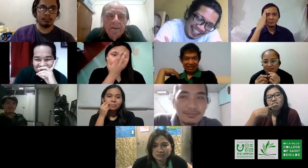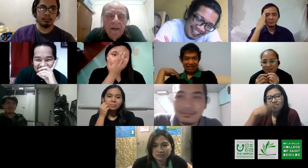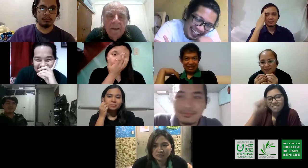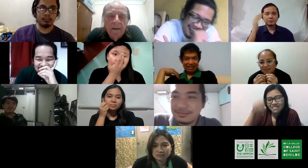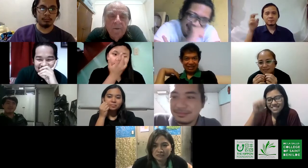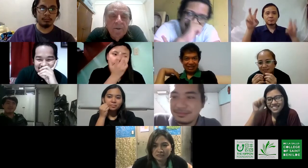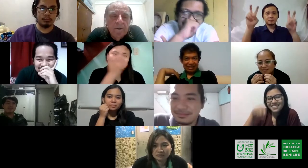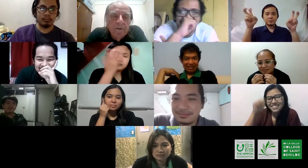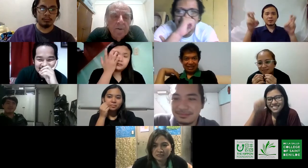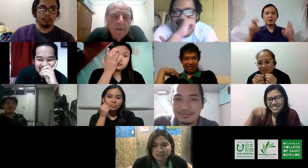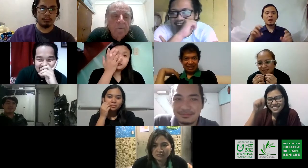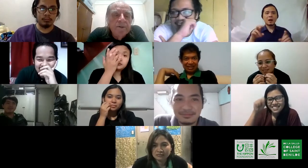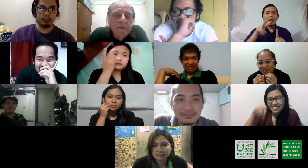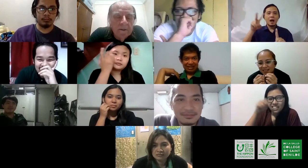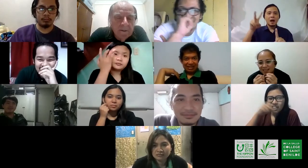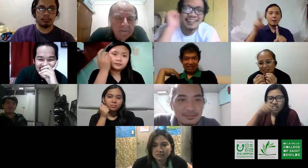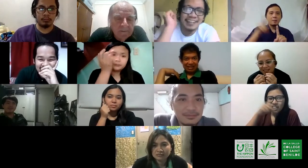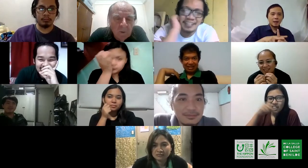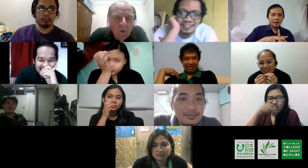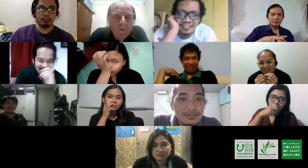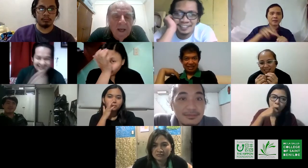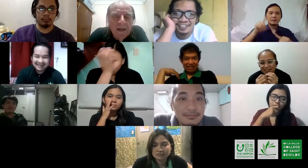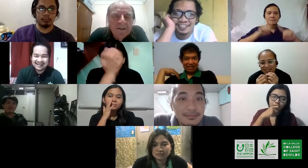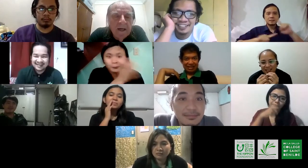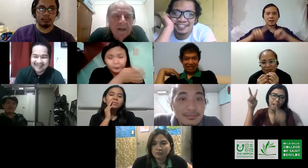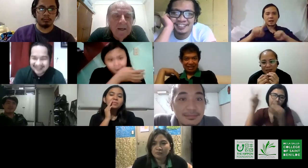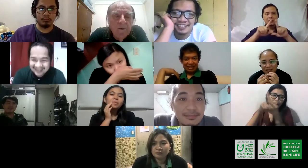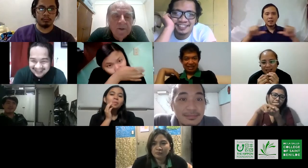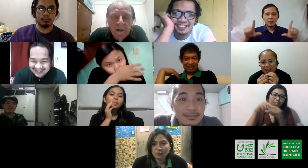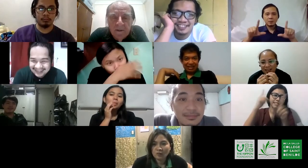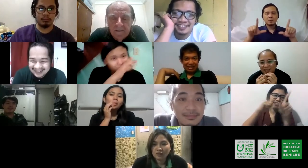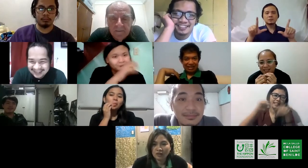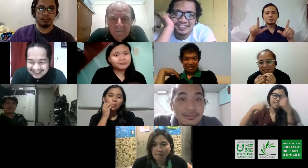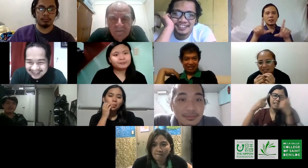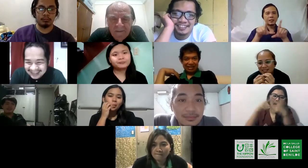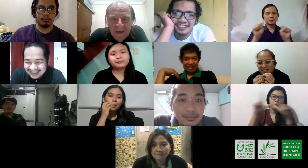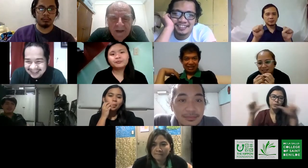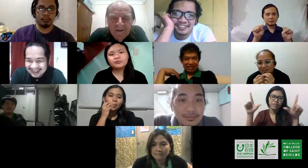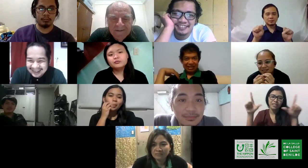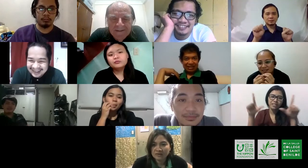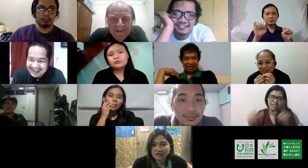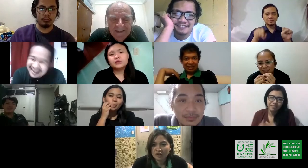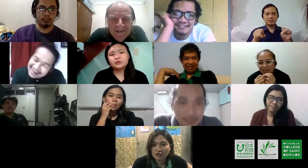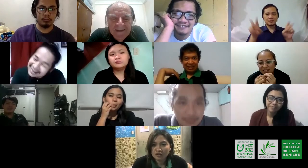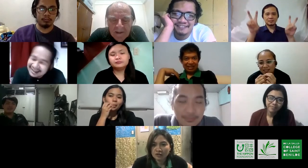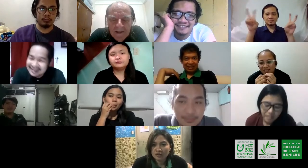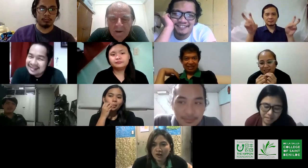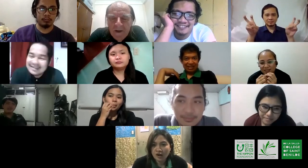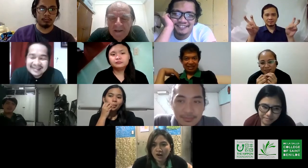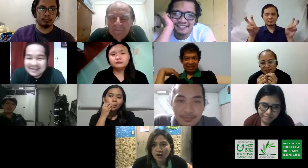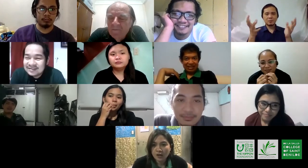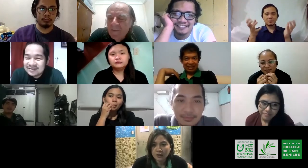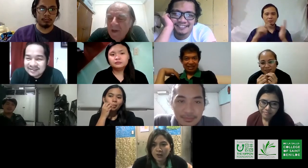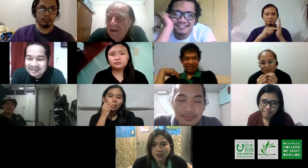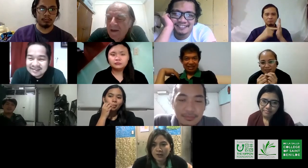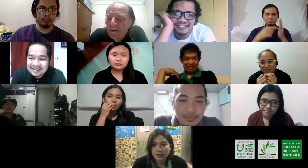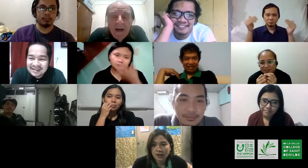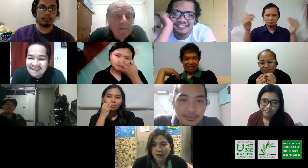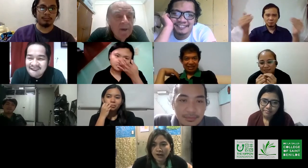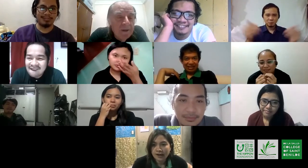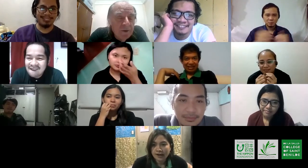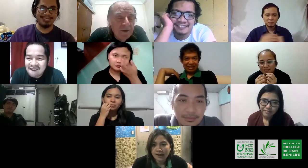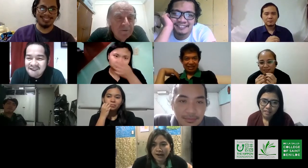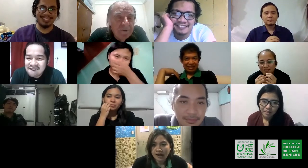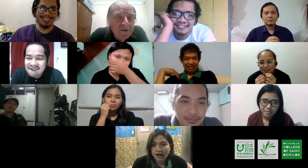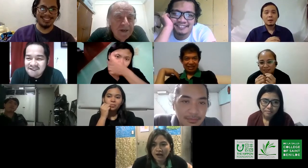Applied Sign Language Linguistics, or Applied Sign Yami is saying Linguistics. yes. Yeah. Okay. But